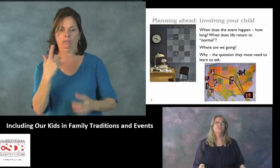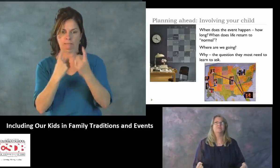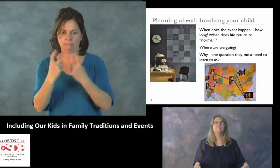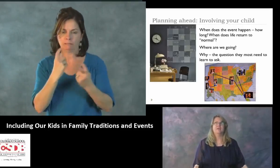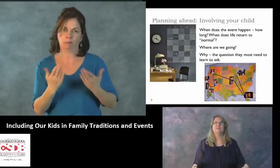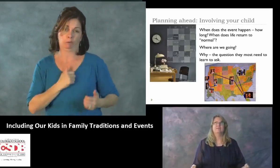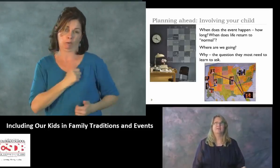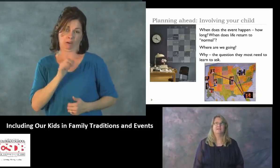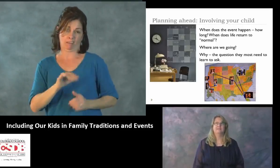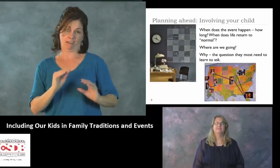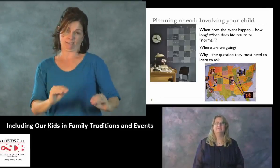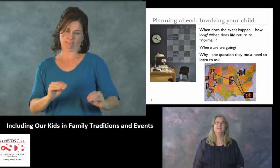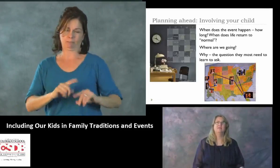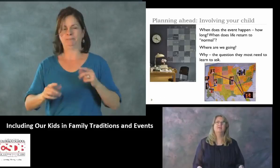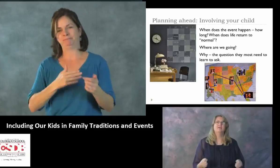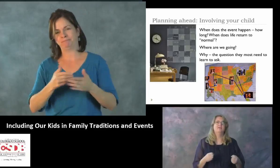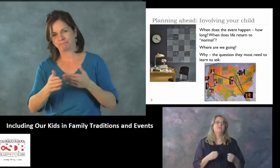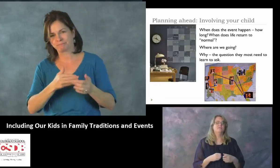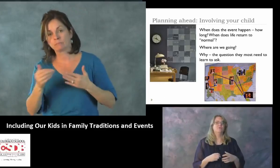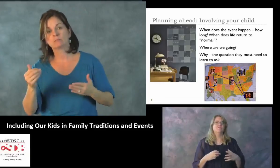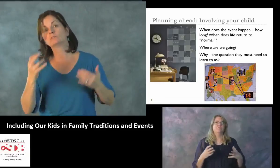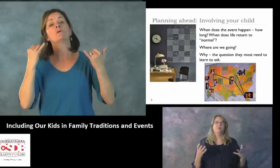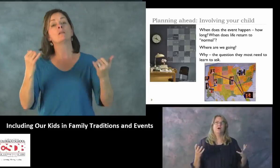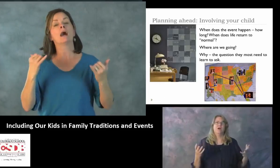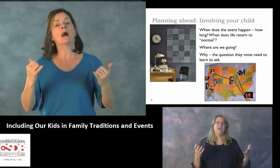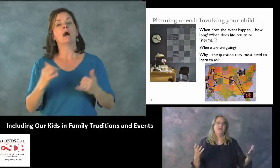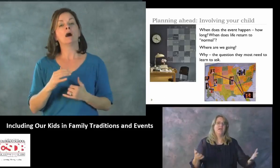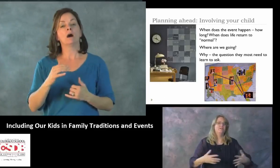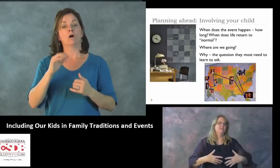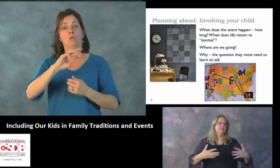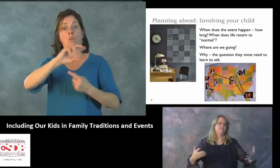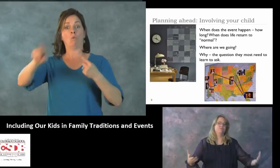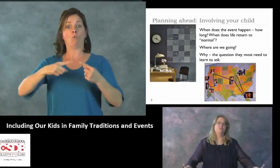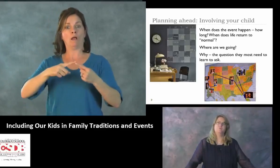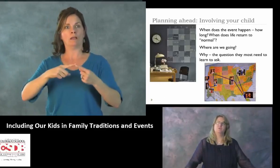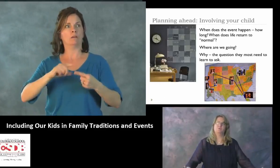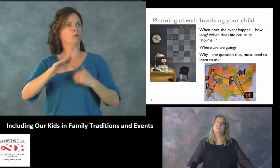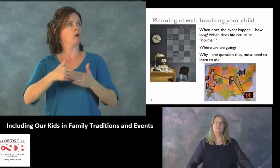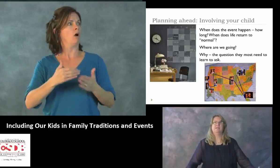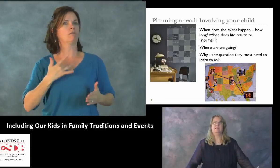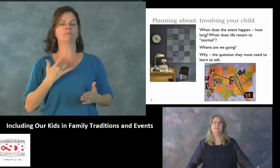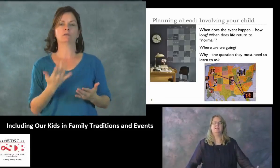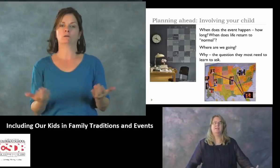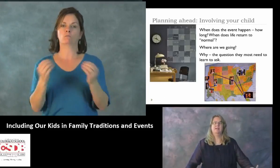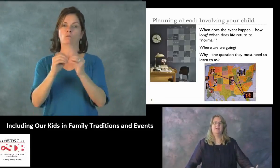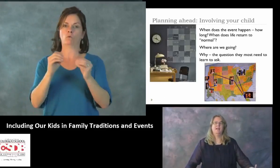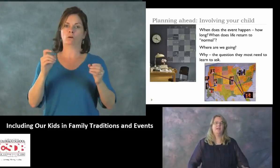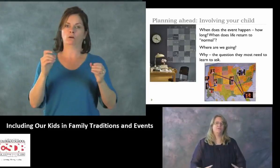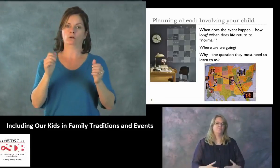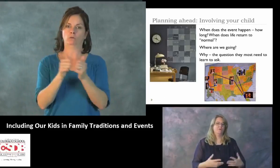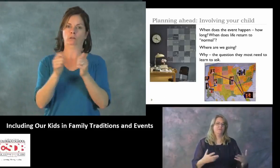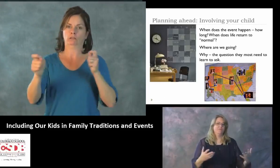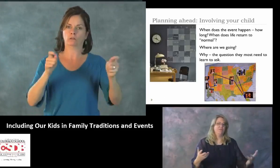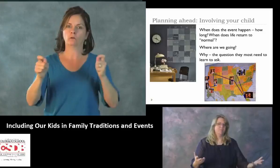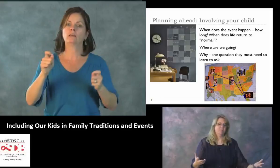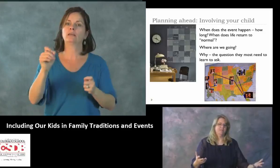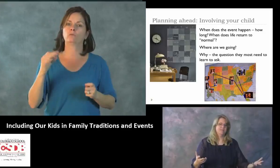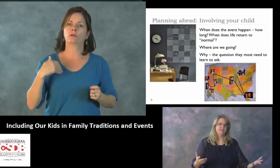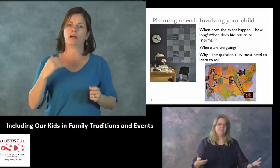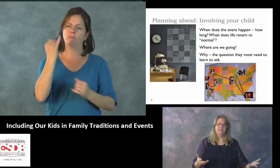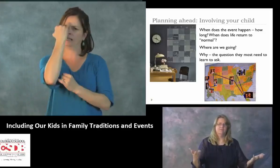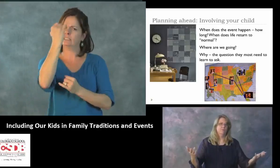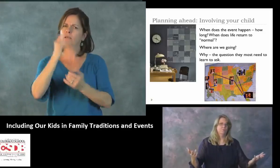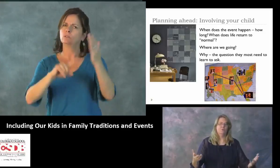what to expect next. So if you're outside of your normal routine and you're with